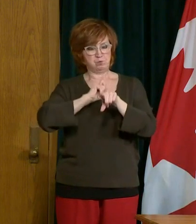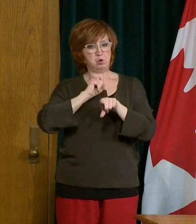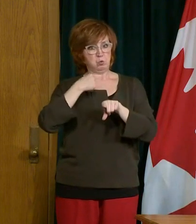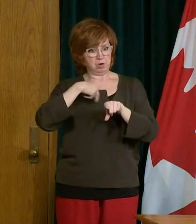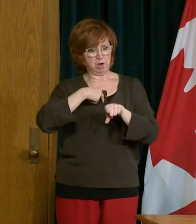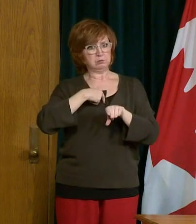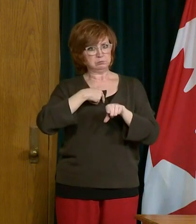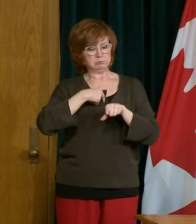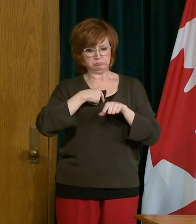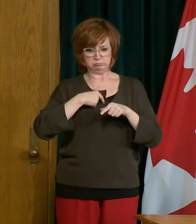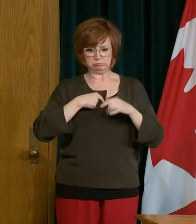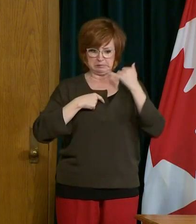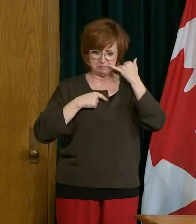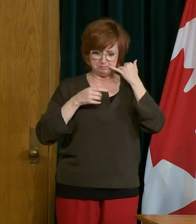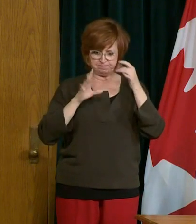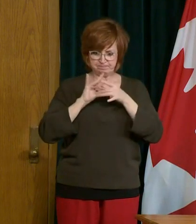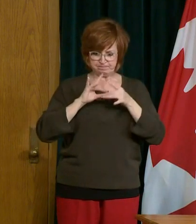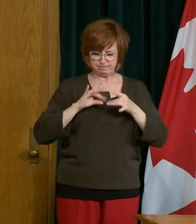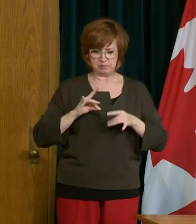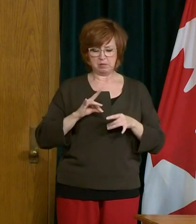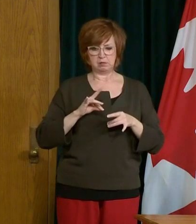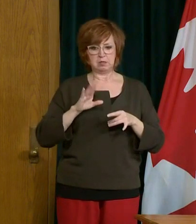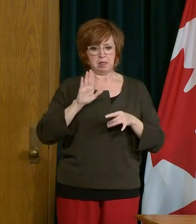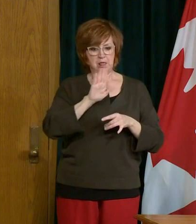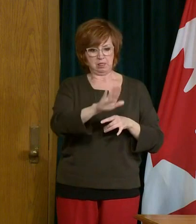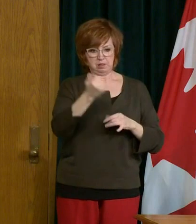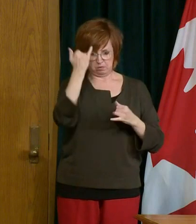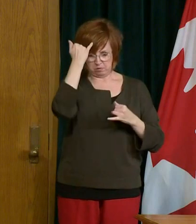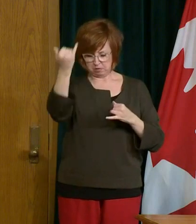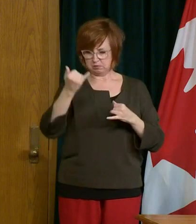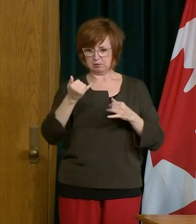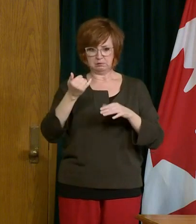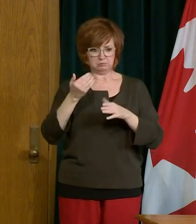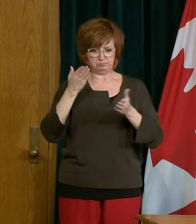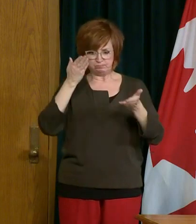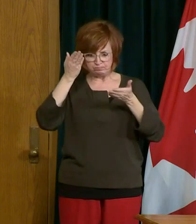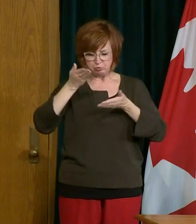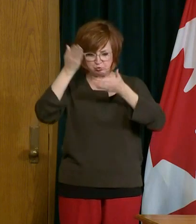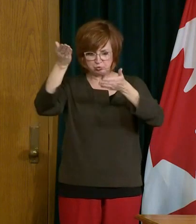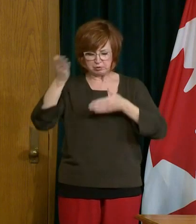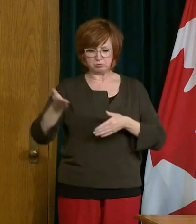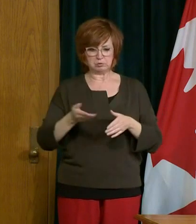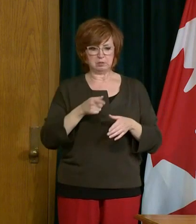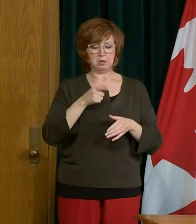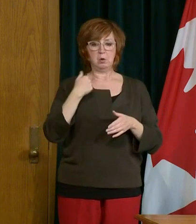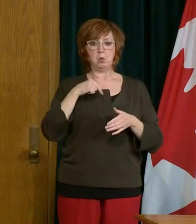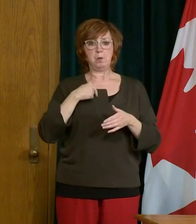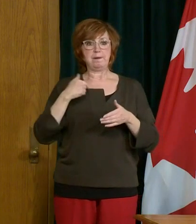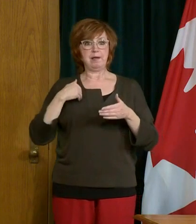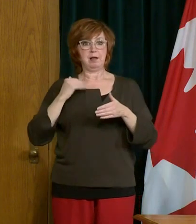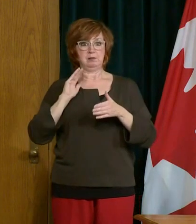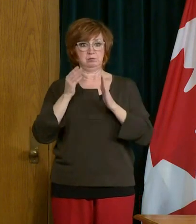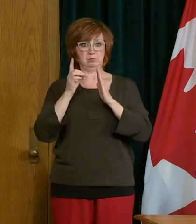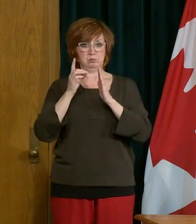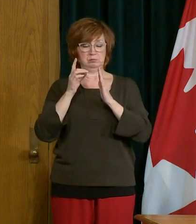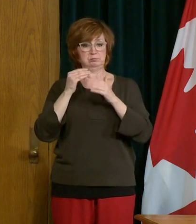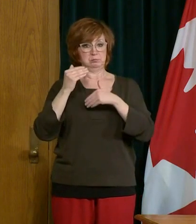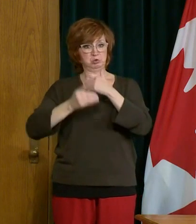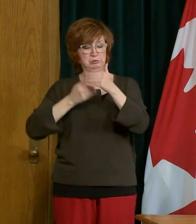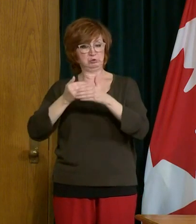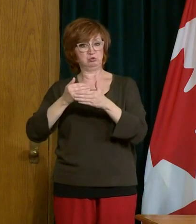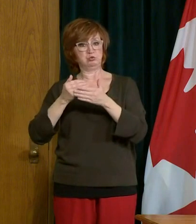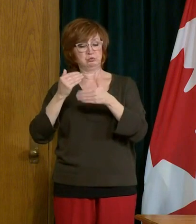cases, providing suggestions as to how they can operate better, not only from their perspective, but in a safer